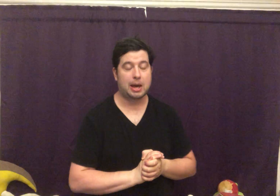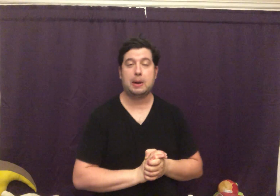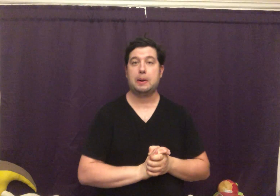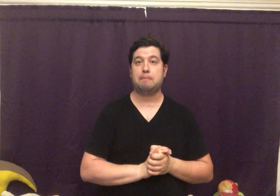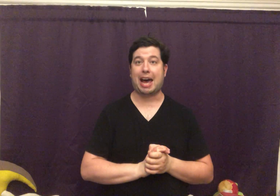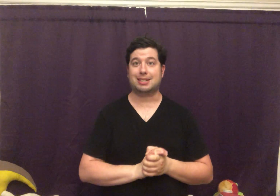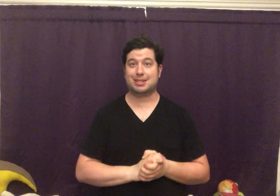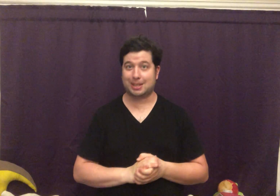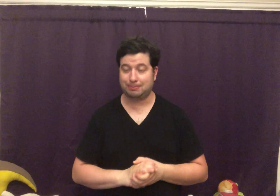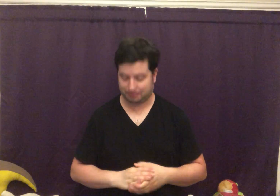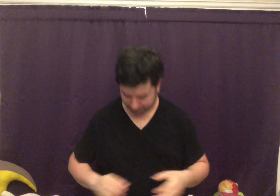Past.